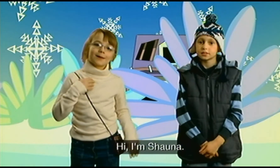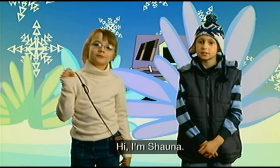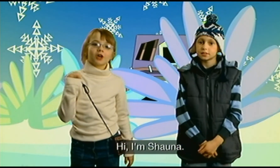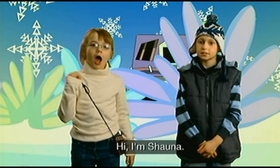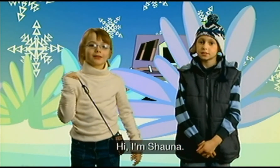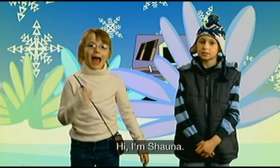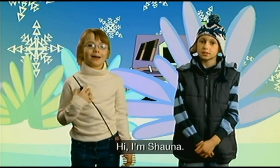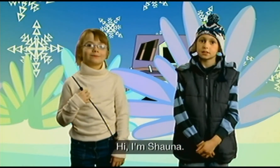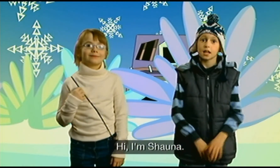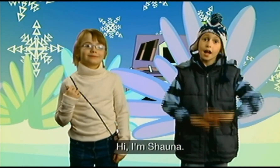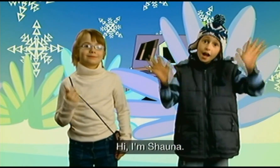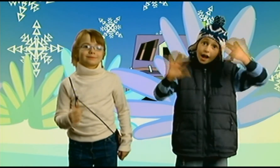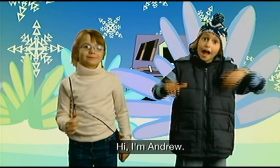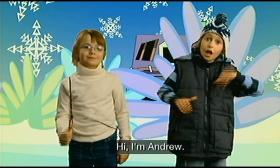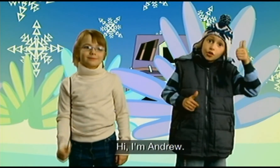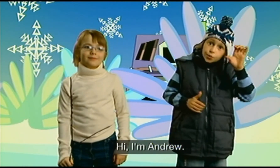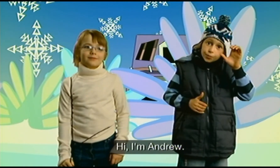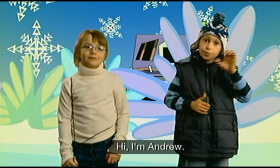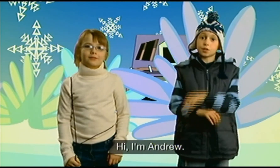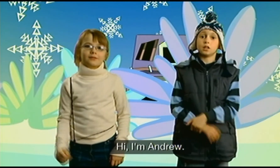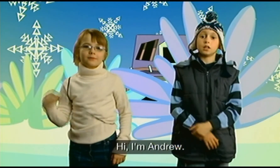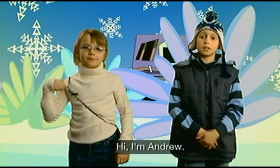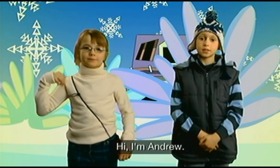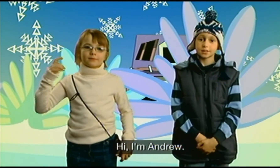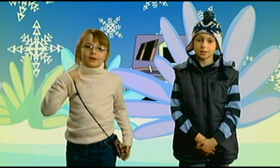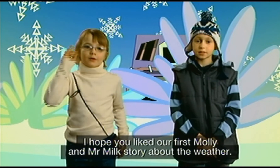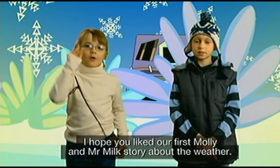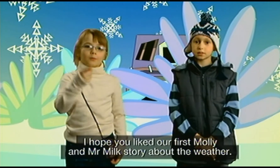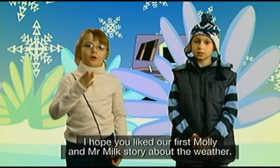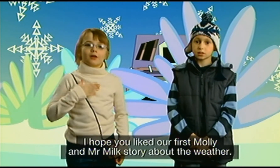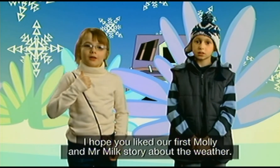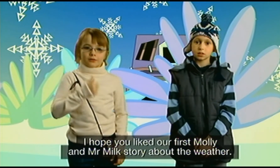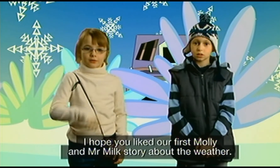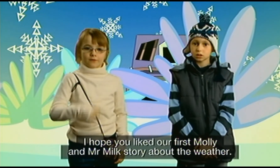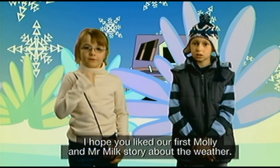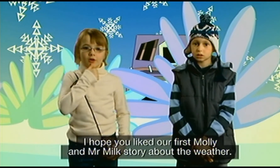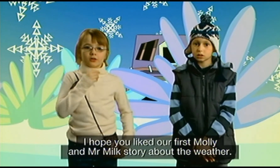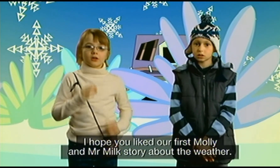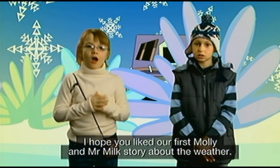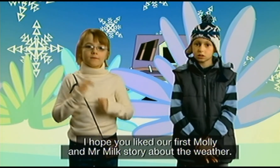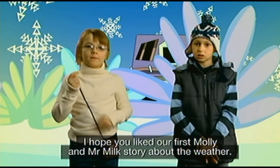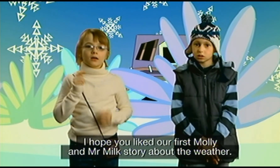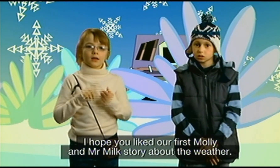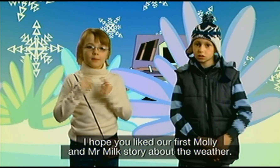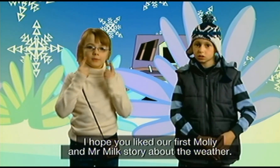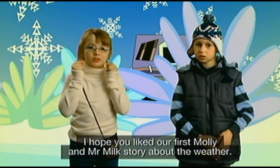Hi, I'm Shauna. Hi, I'm Andrew. I hope you liked the first Molly and Mr. Milk story about